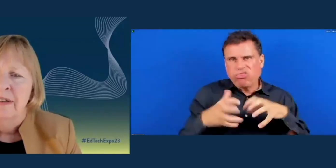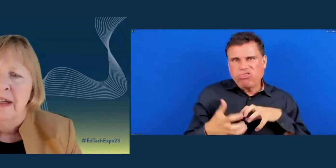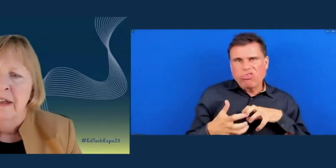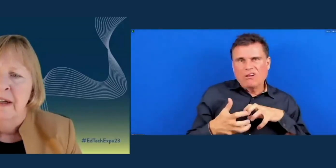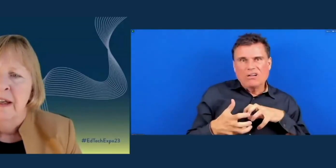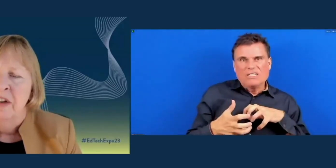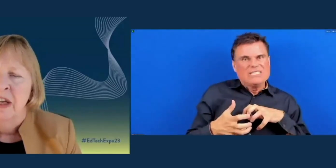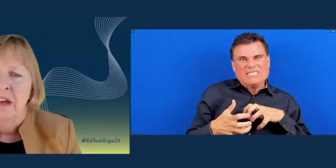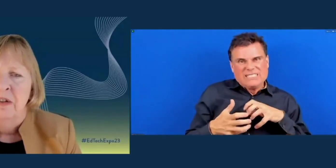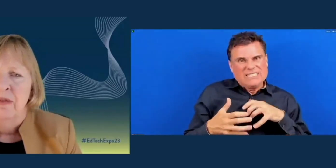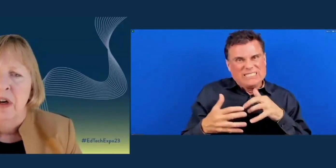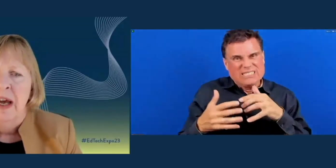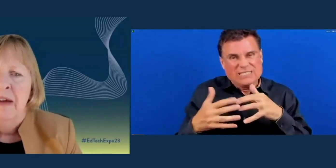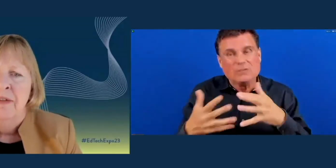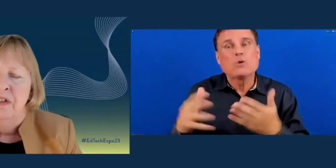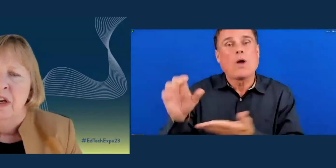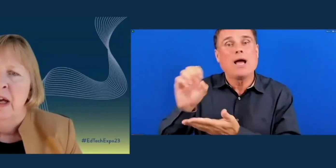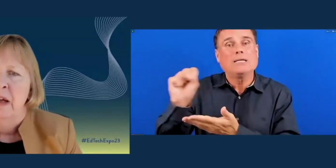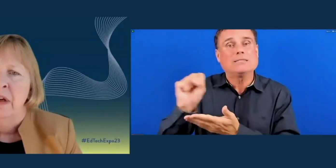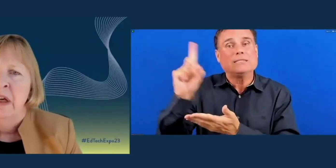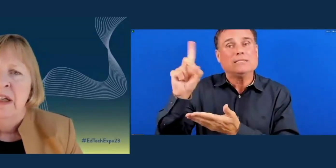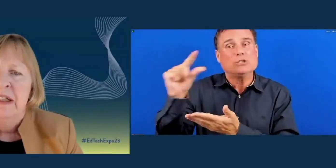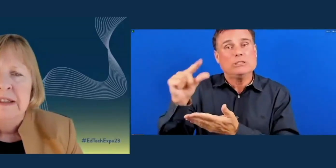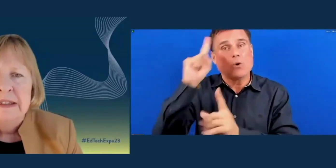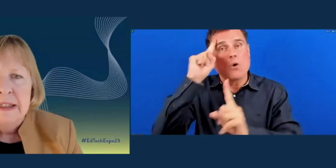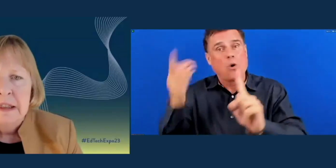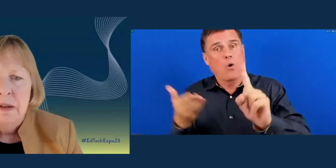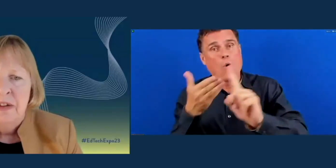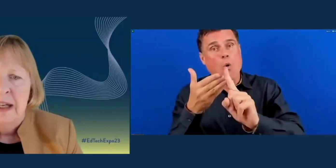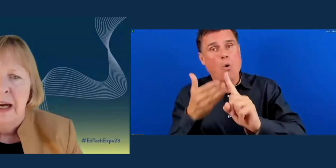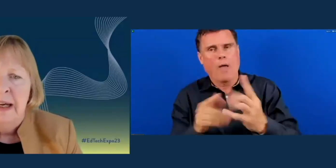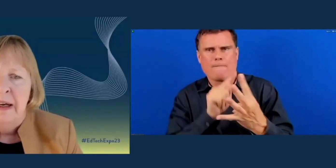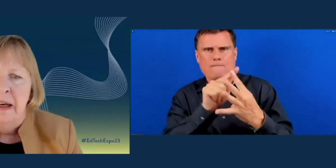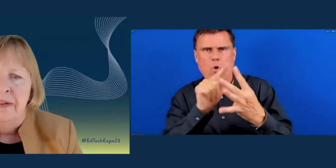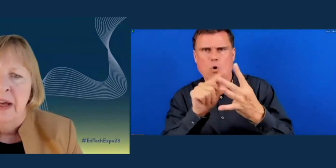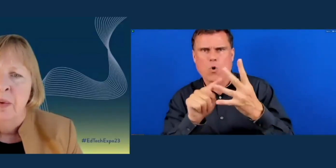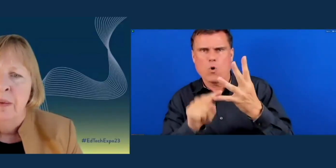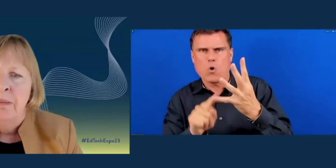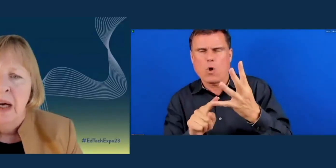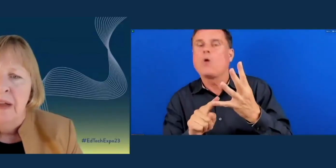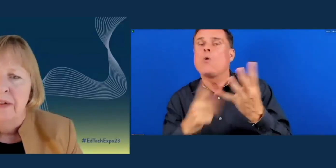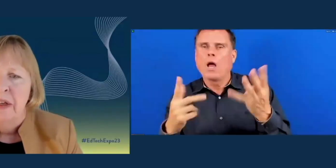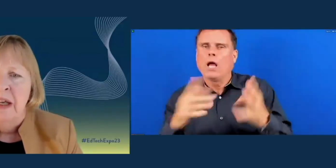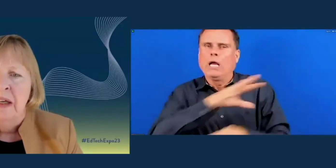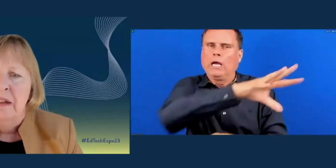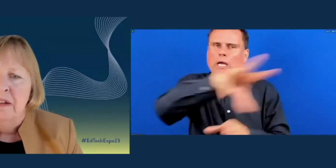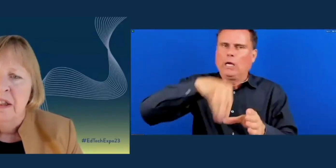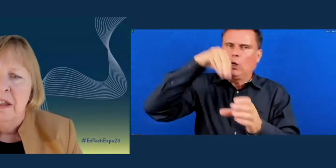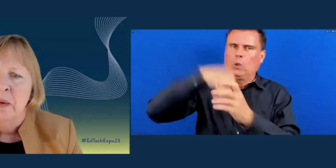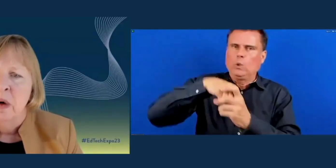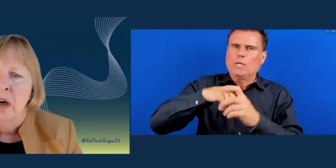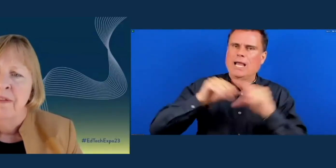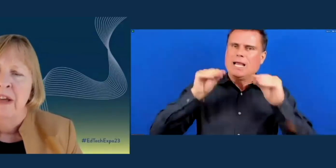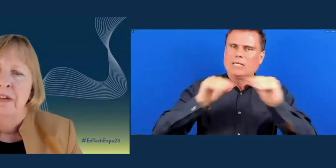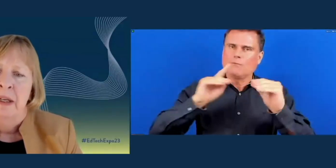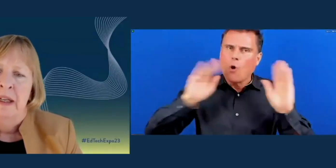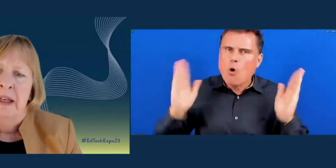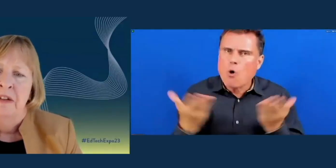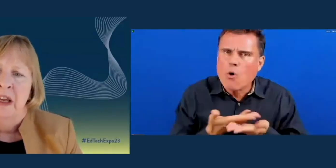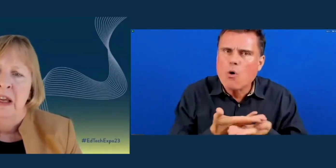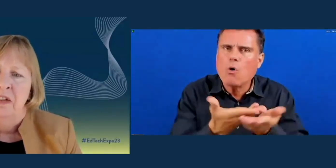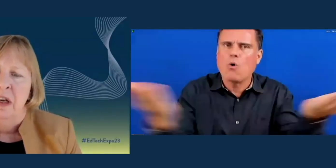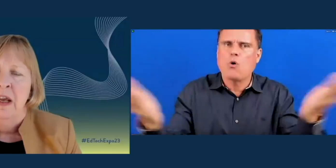and secondary education for every child, continues to guide us, and we must continue our investment